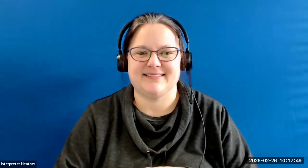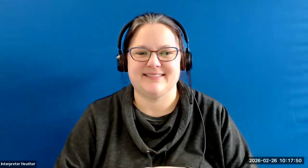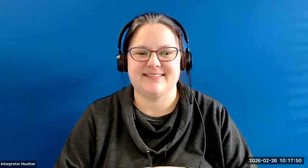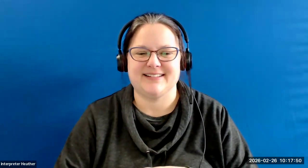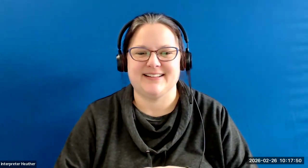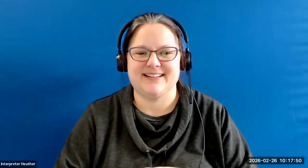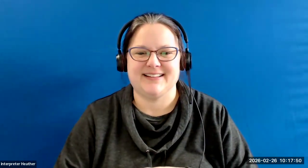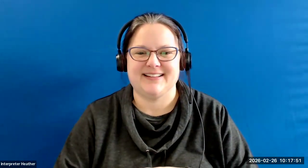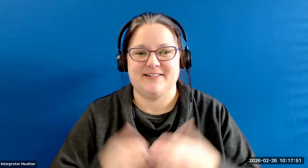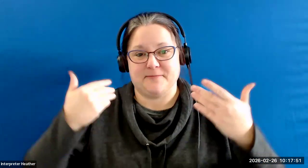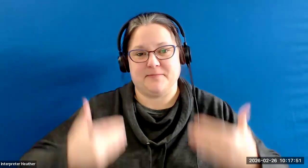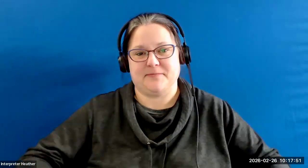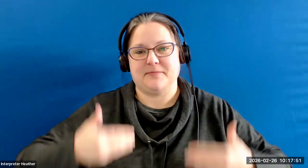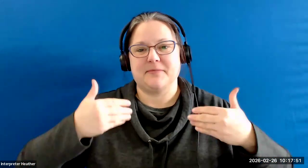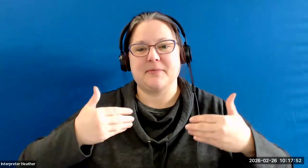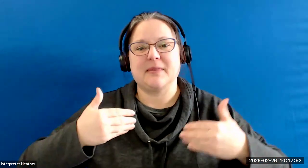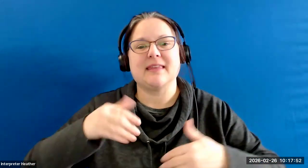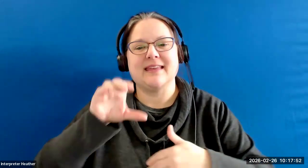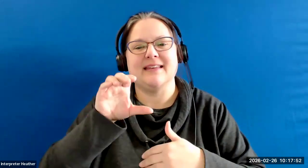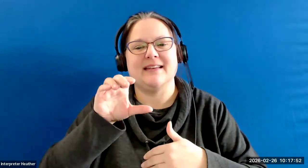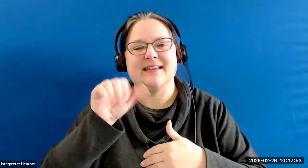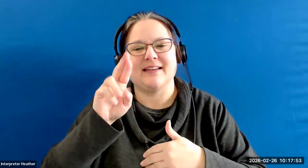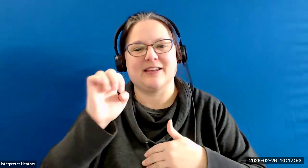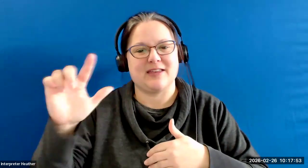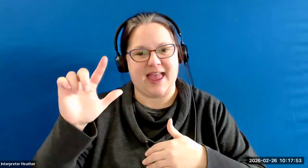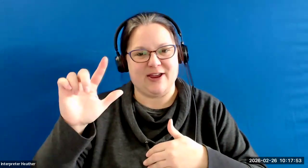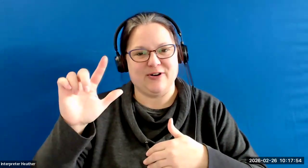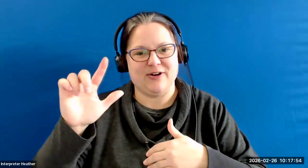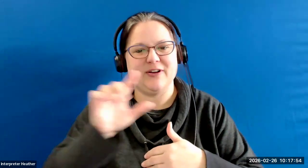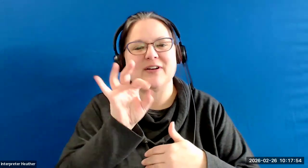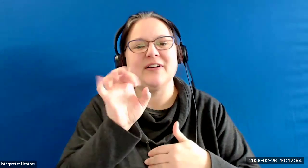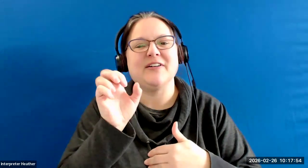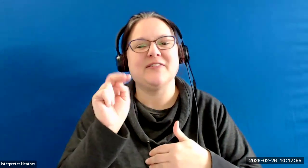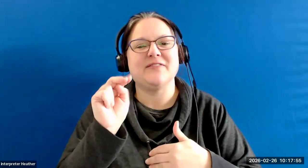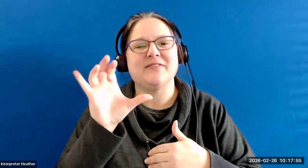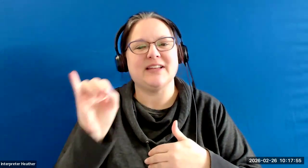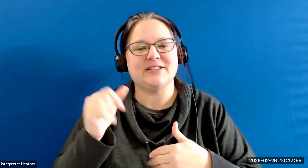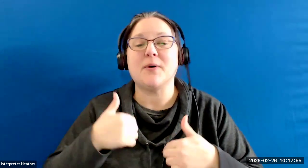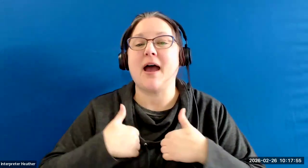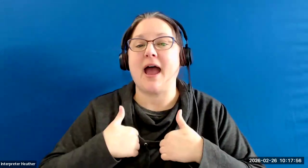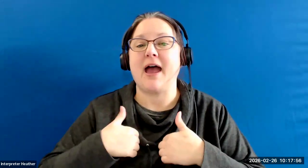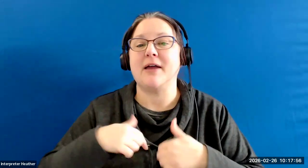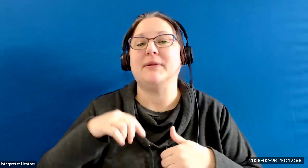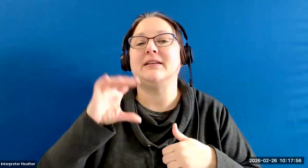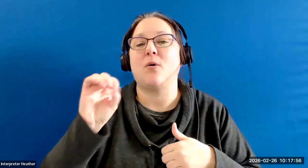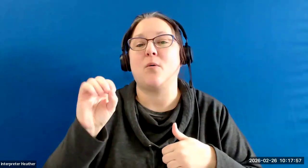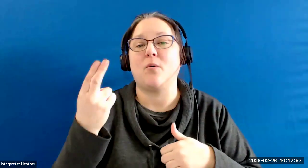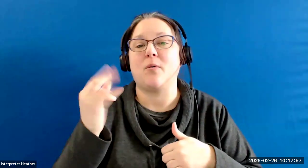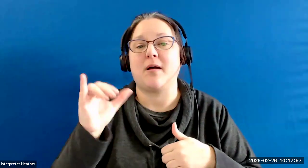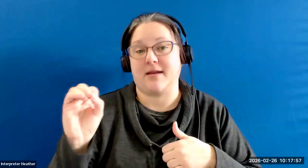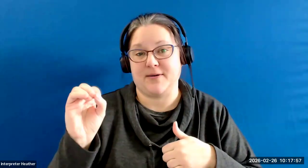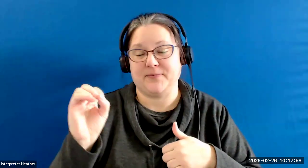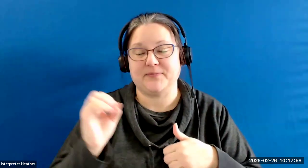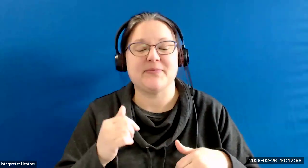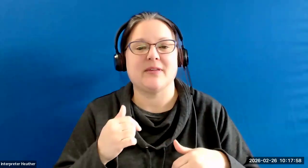Um, I'm Carol Carol. has their hand. I'm Carol Fensel, and I'm in Cincinnati, Ohio.